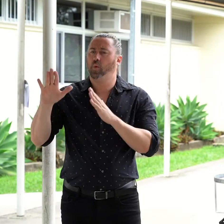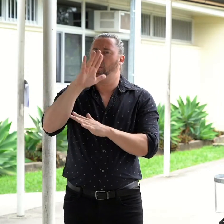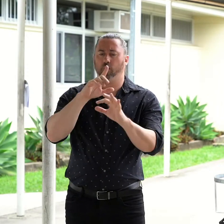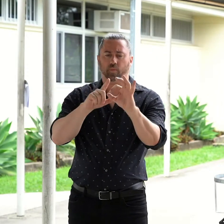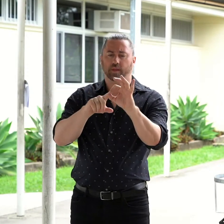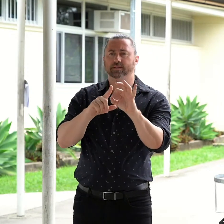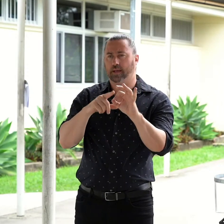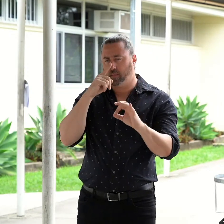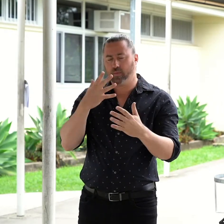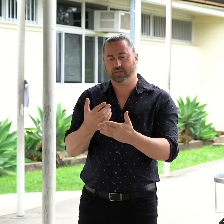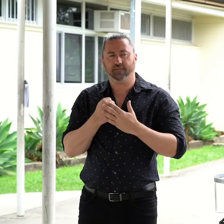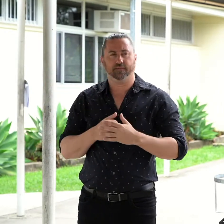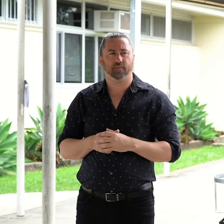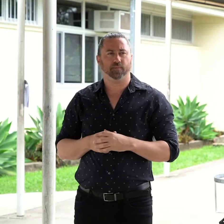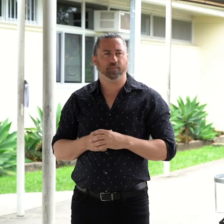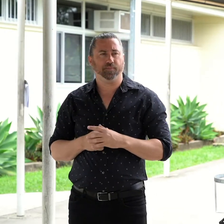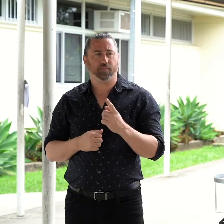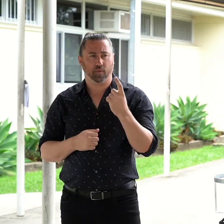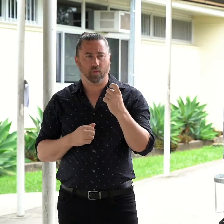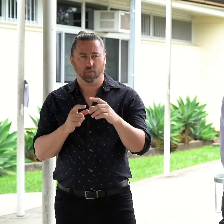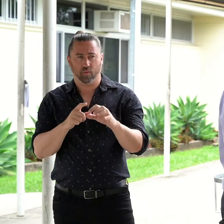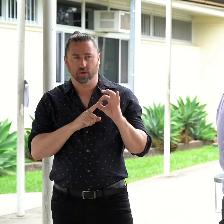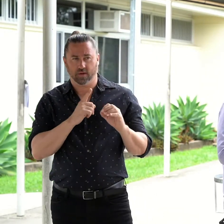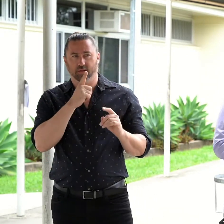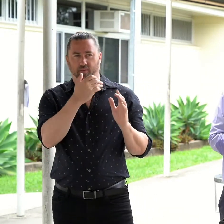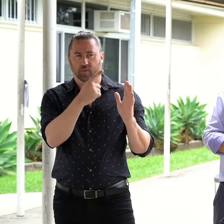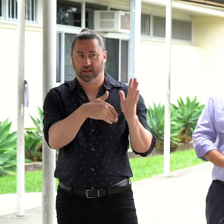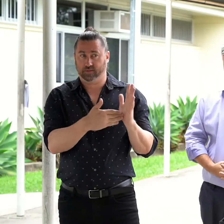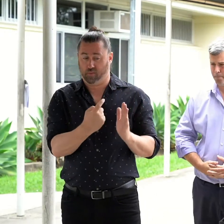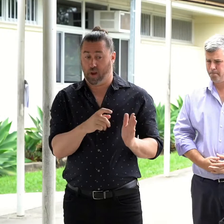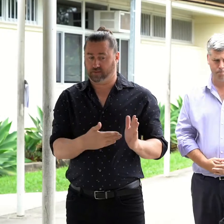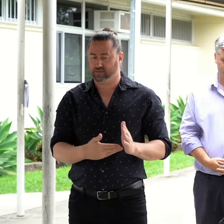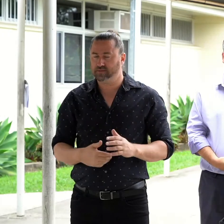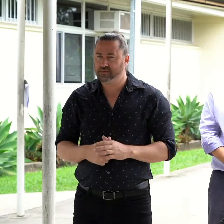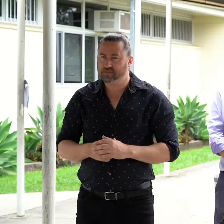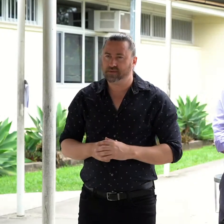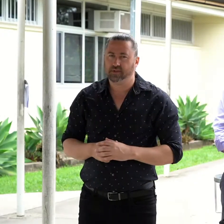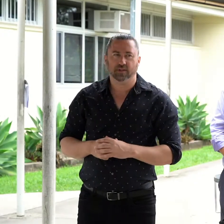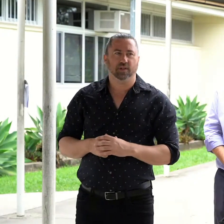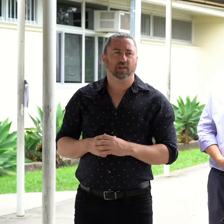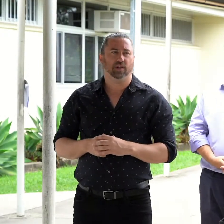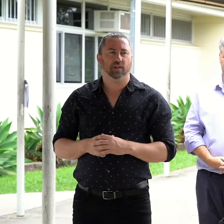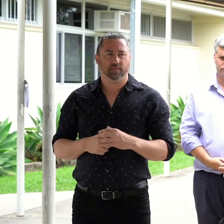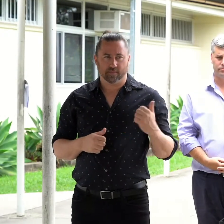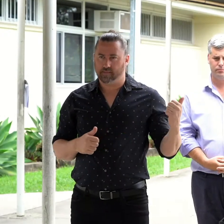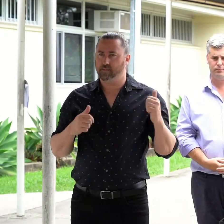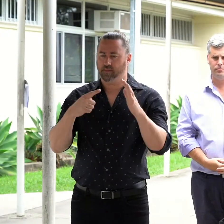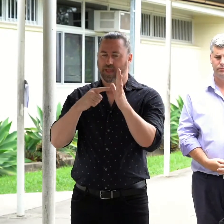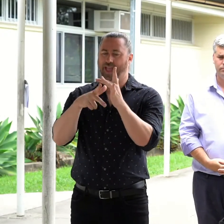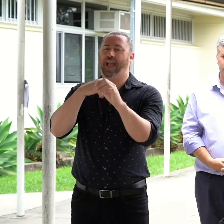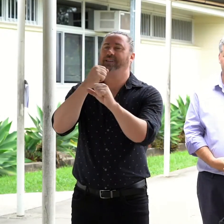all citizens safe. Just one to you, Dr. Peter Aiken. I know you're the last question. My last question. Dr. Aiken, you're the acting show.